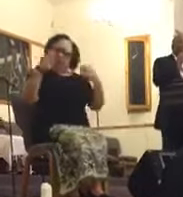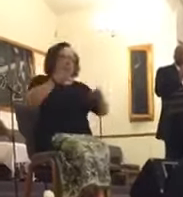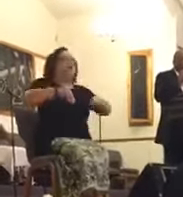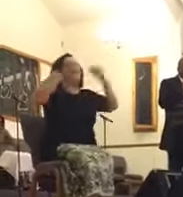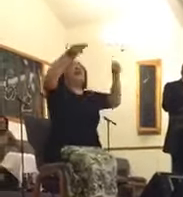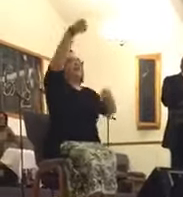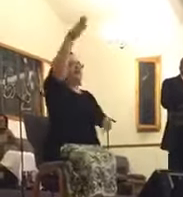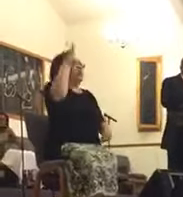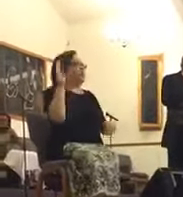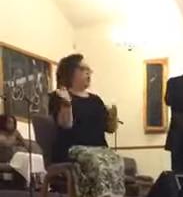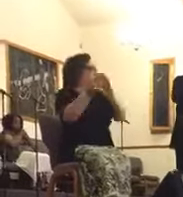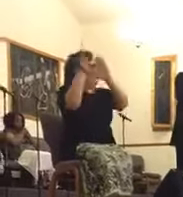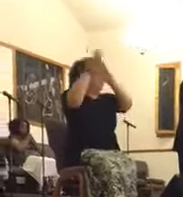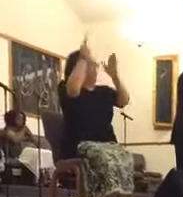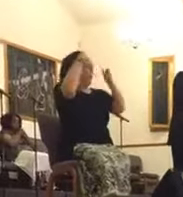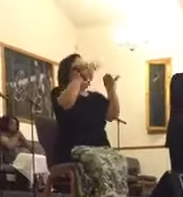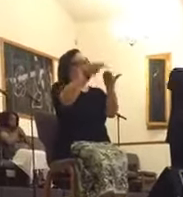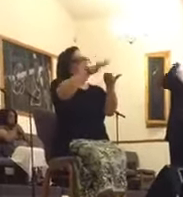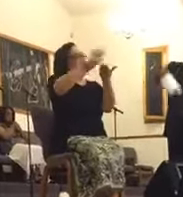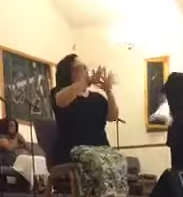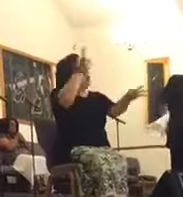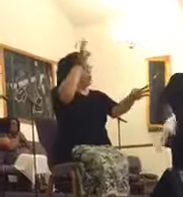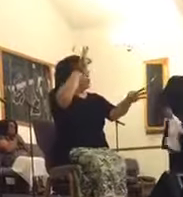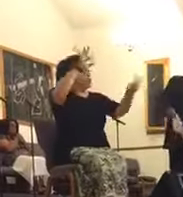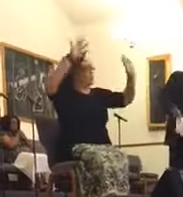up in here for the Holy Ghost.